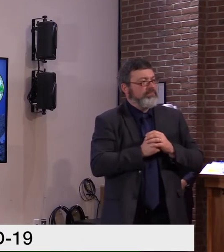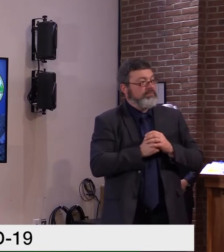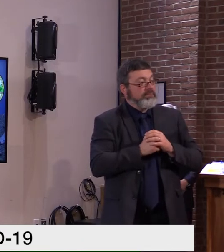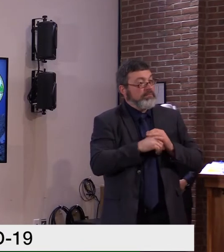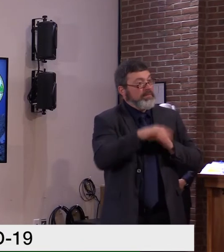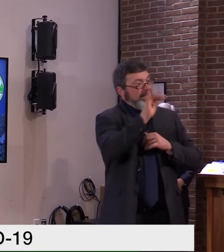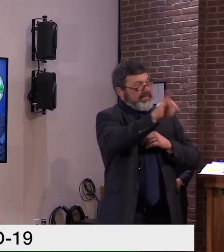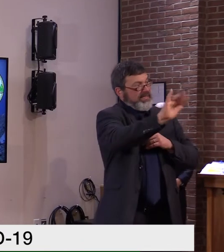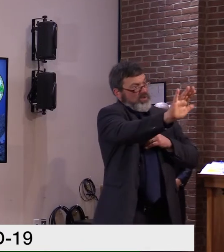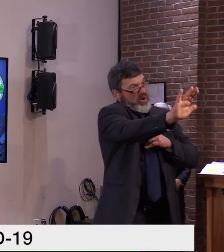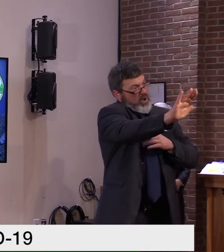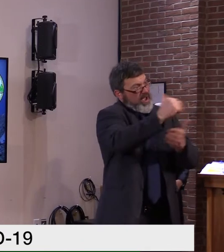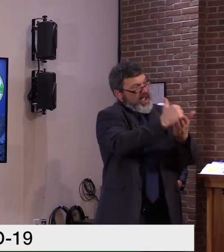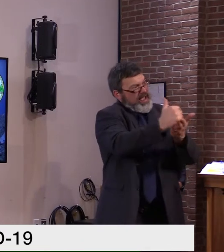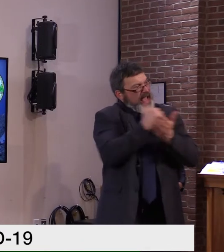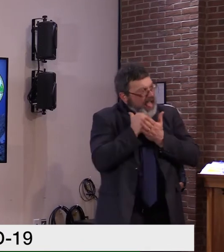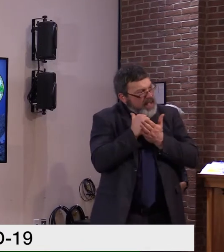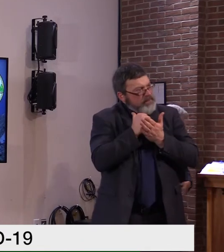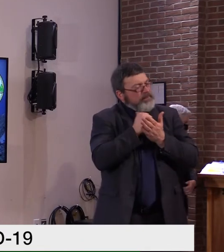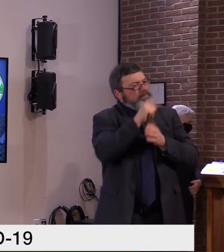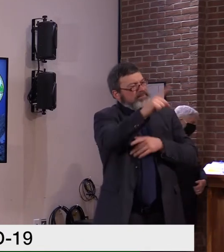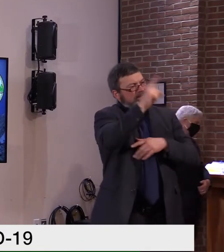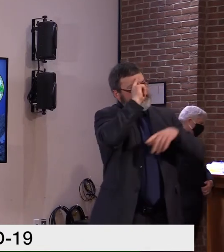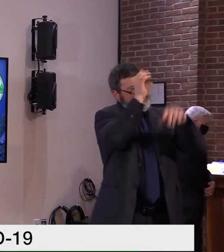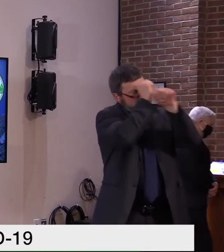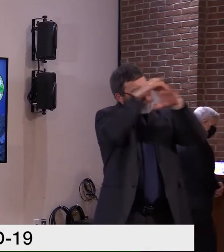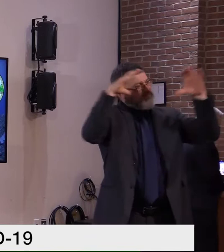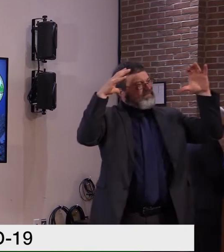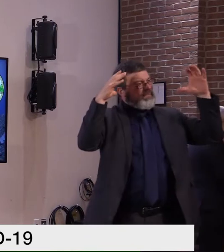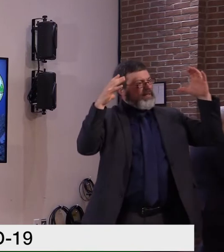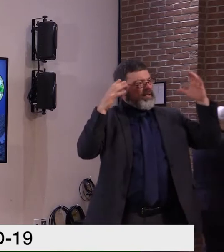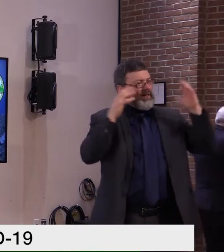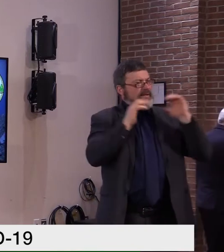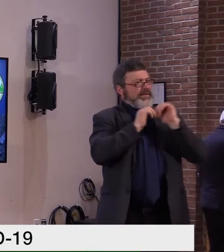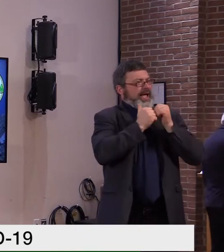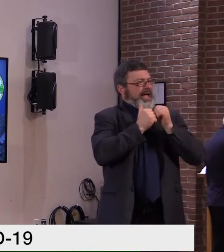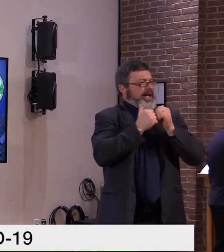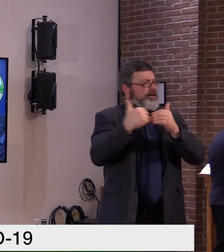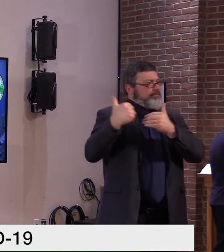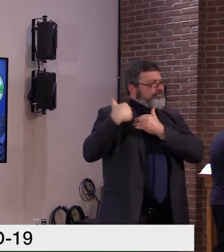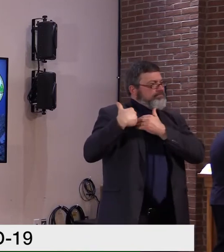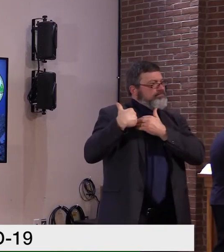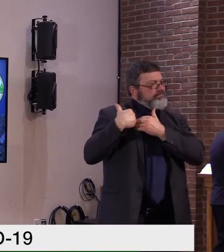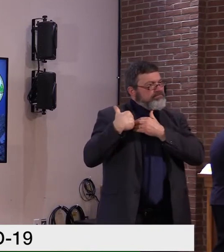Think about where you're going, who you'll see, and how you're feeling every time you leave the house.